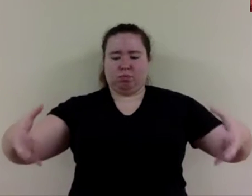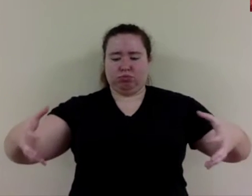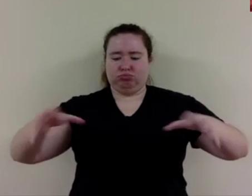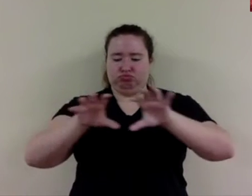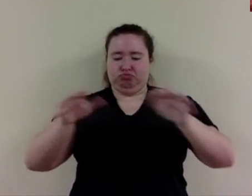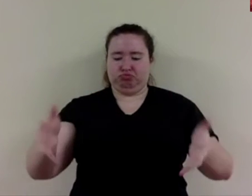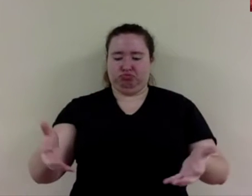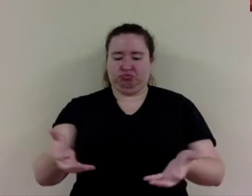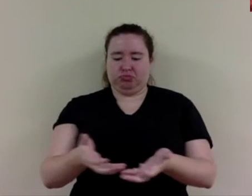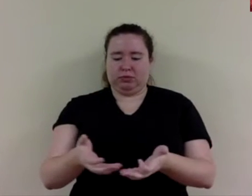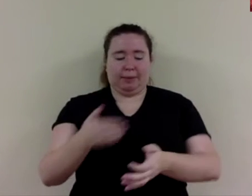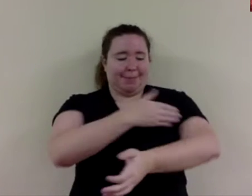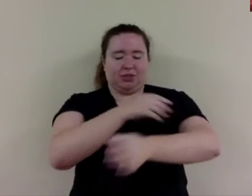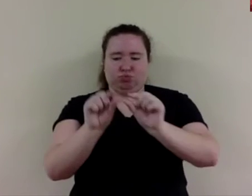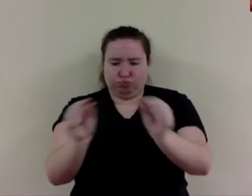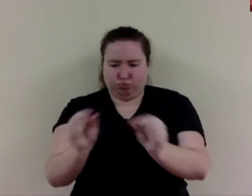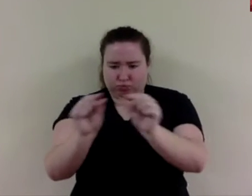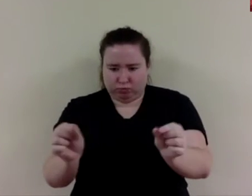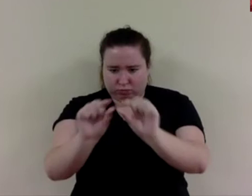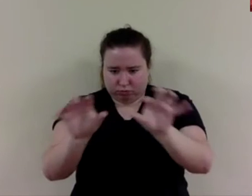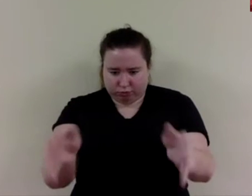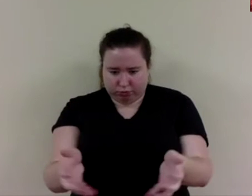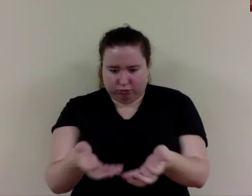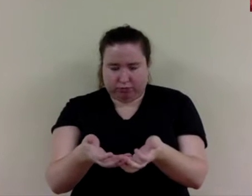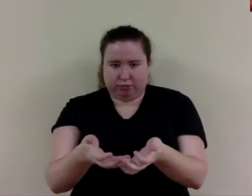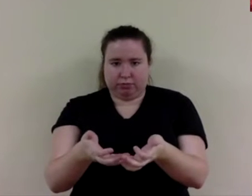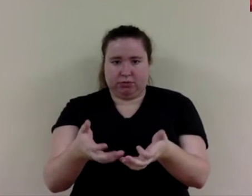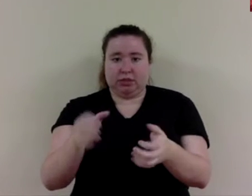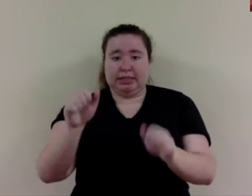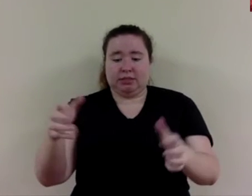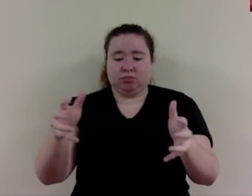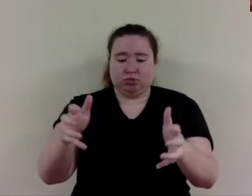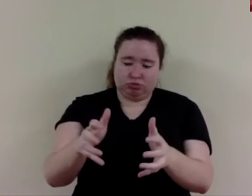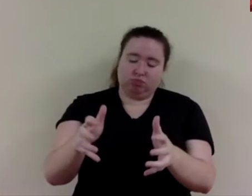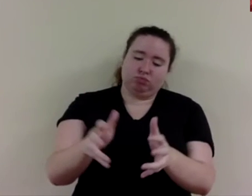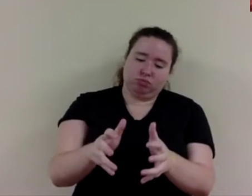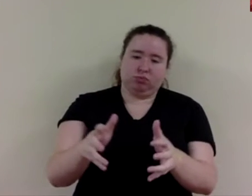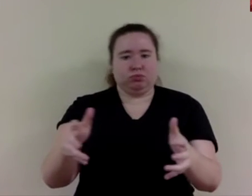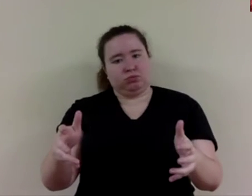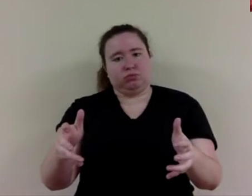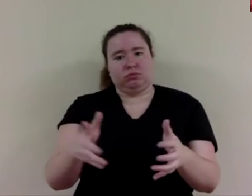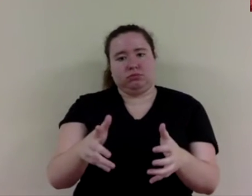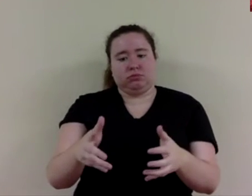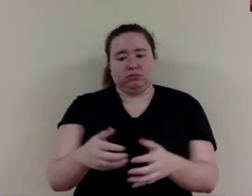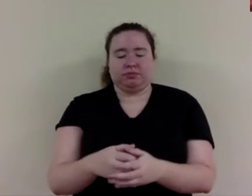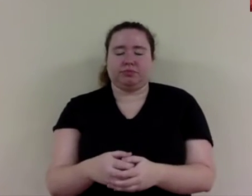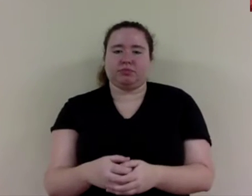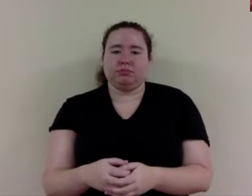bowl. It's got several layers of muscle that are designed to allow your stomach to contract or shrink in a three-dimensional